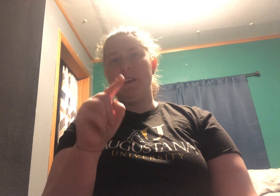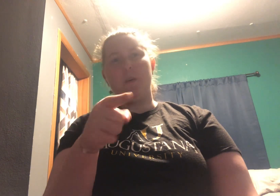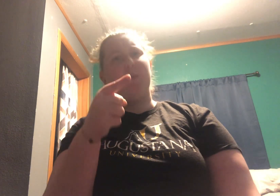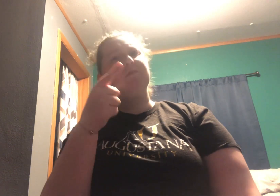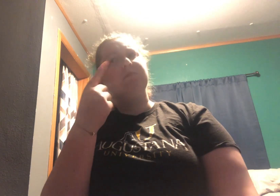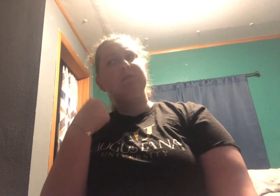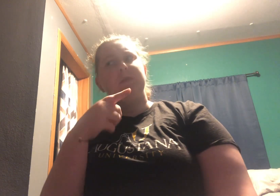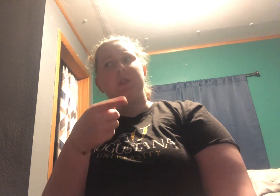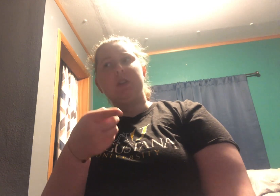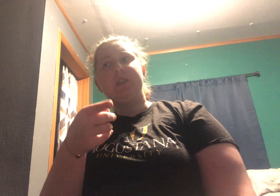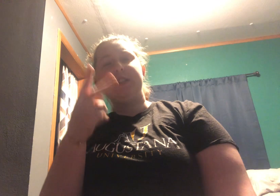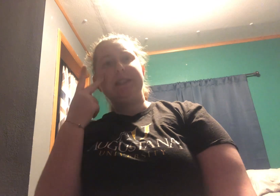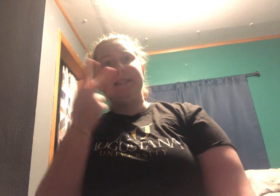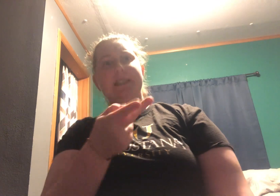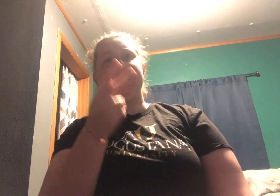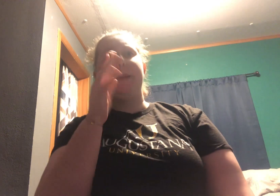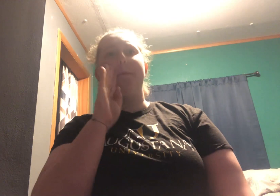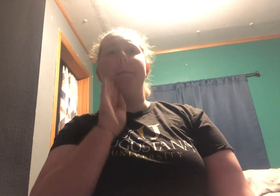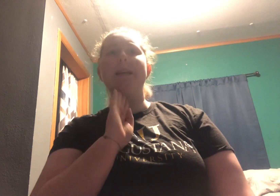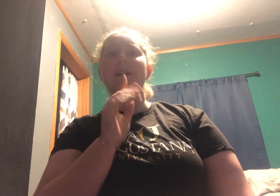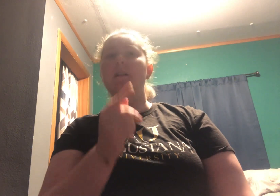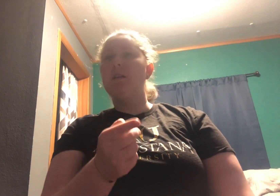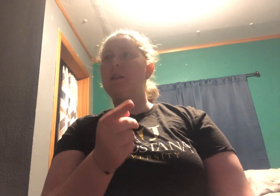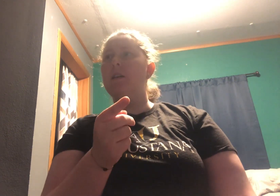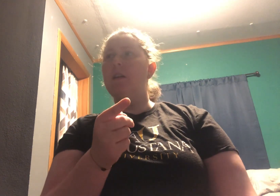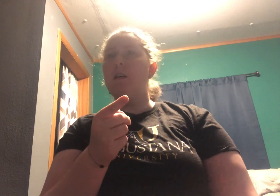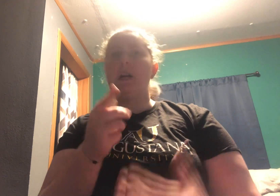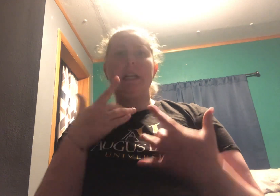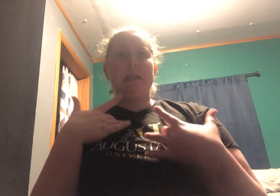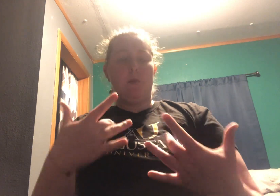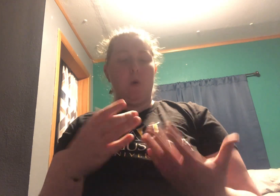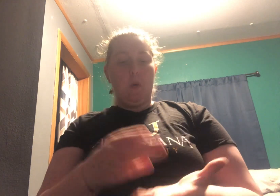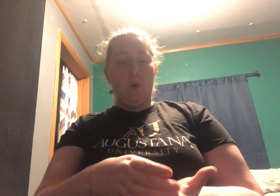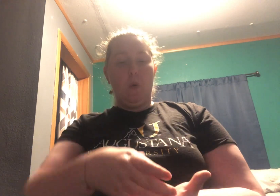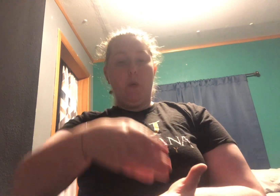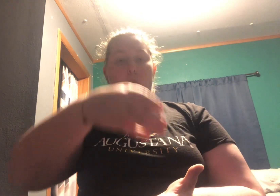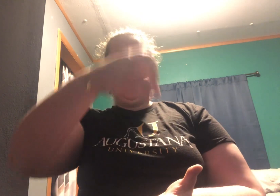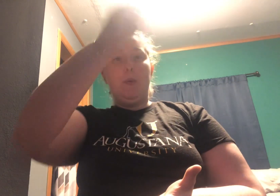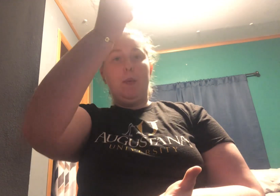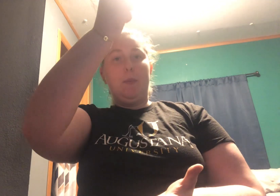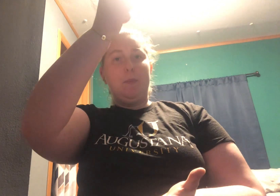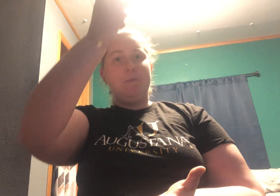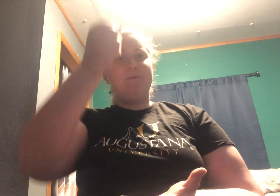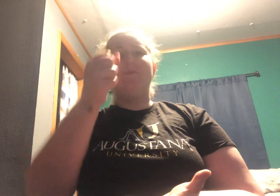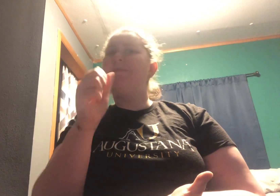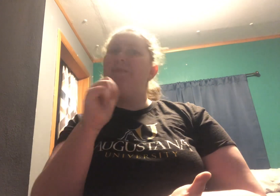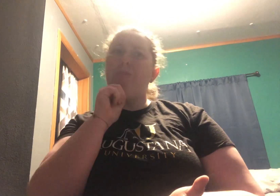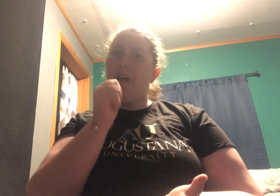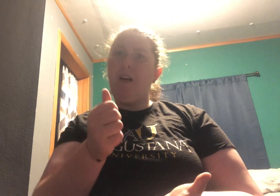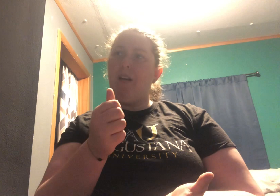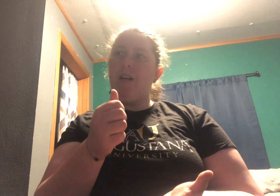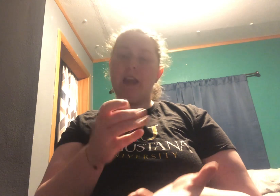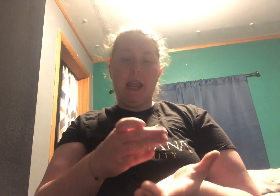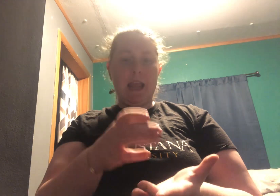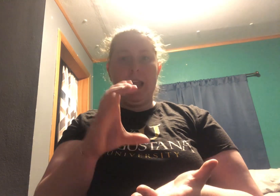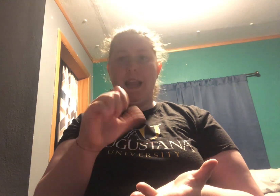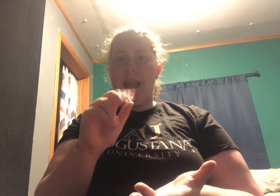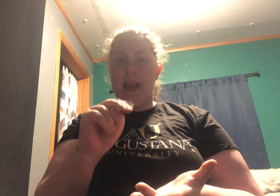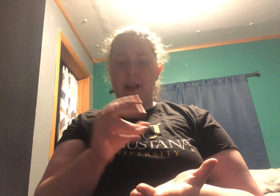is not from a bottle. Okay, it's not from a can. This is called draft beer. Okay,